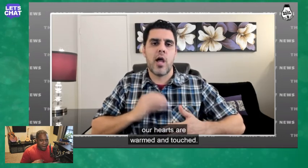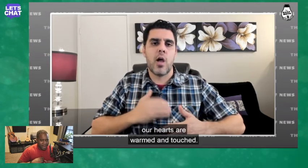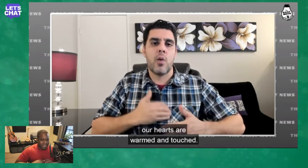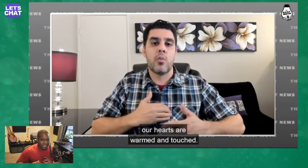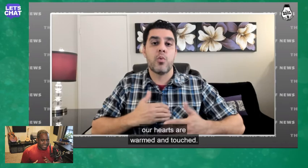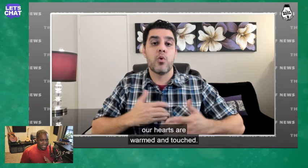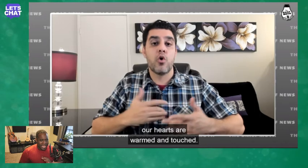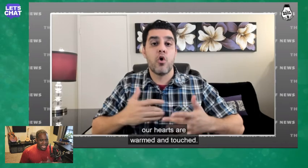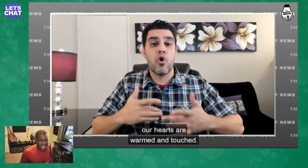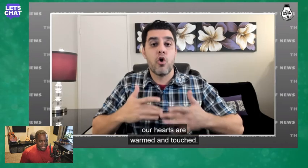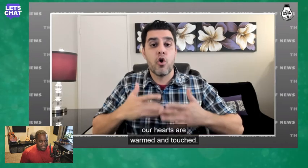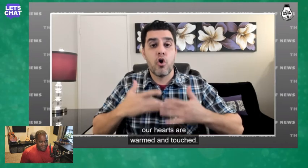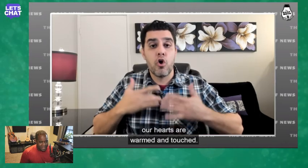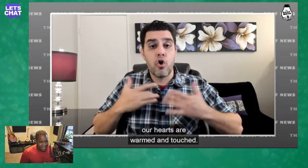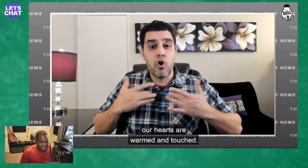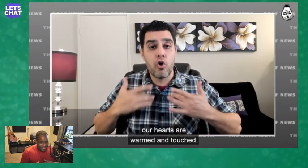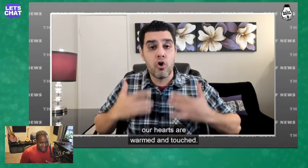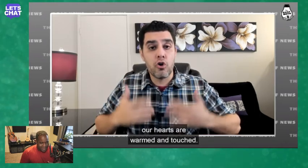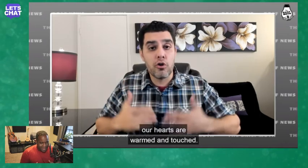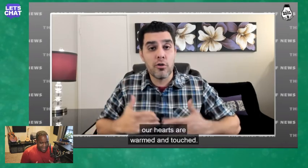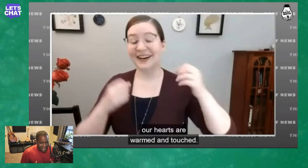my heart, and